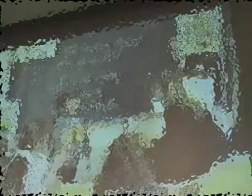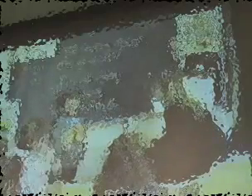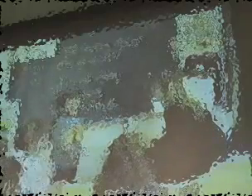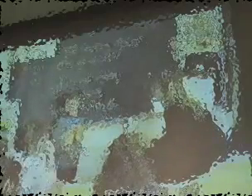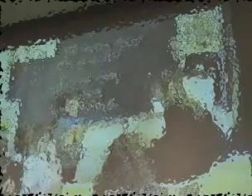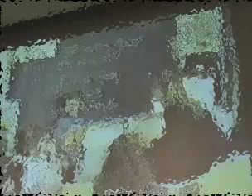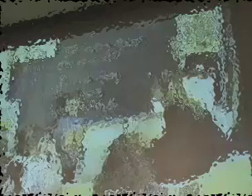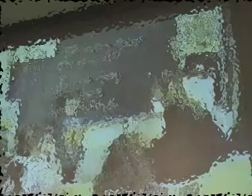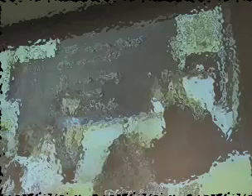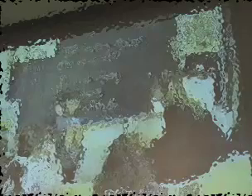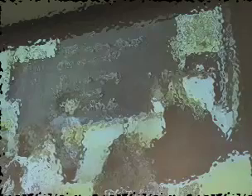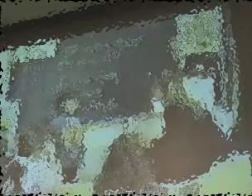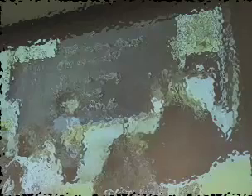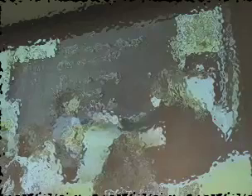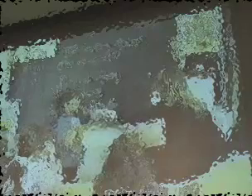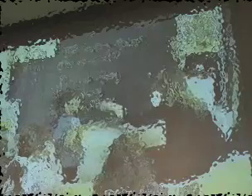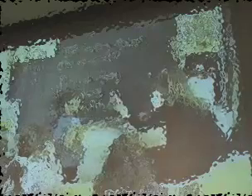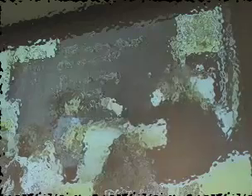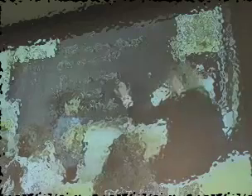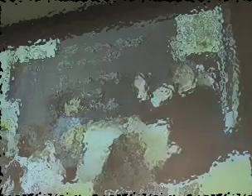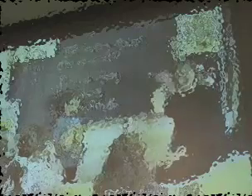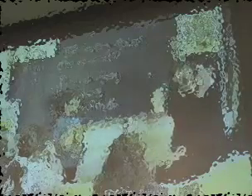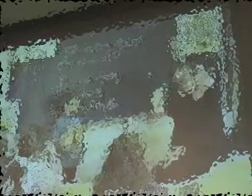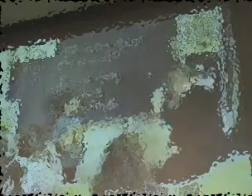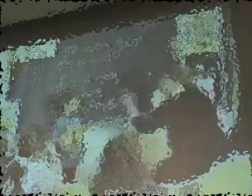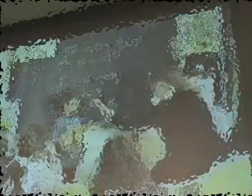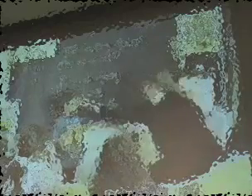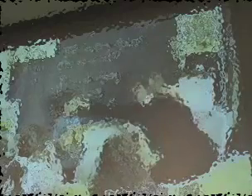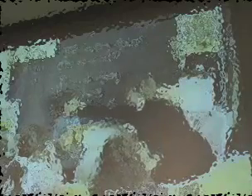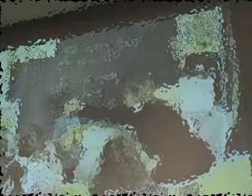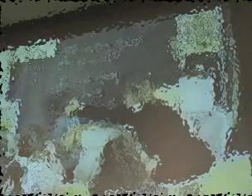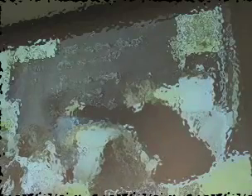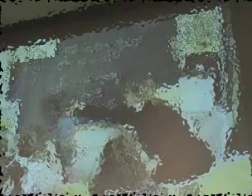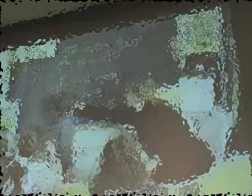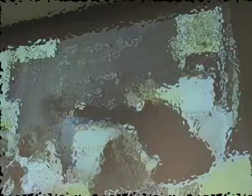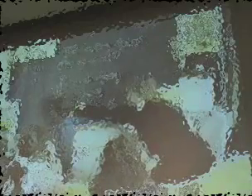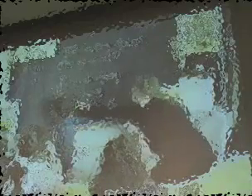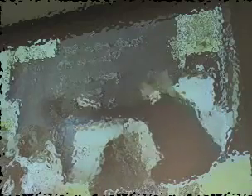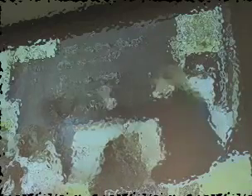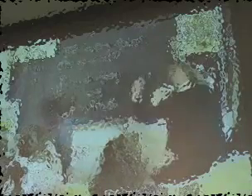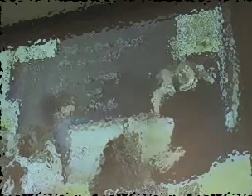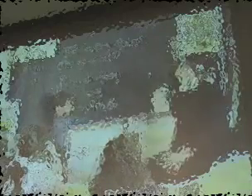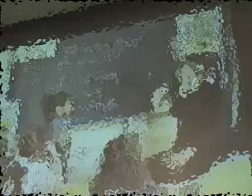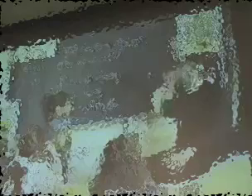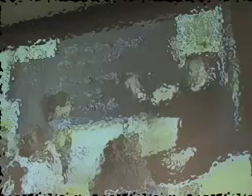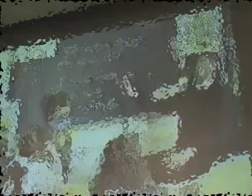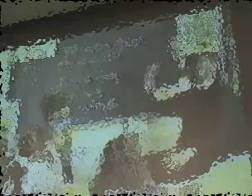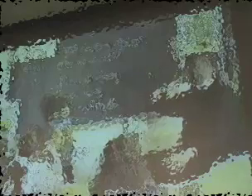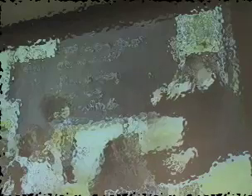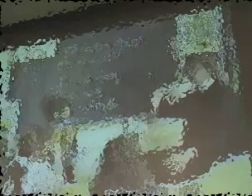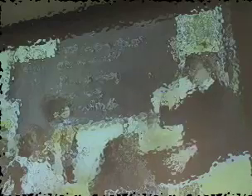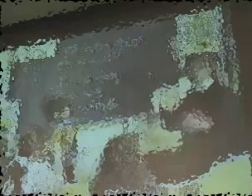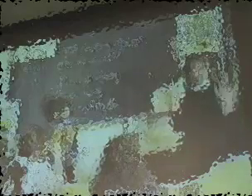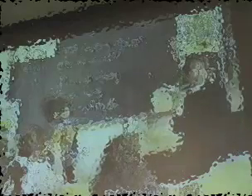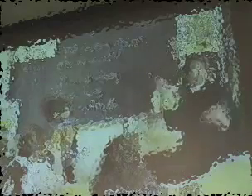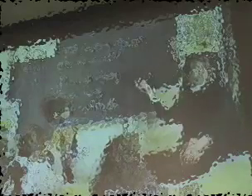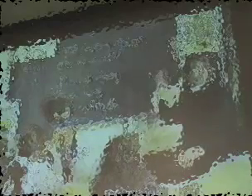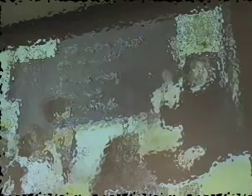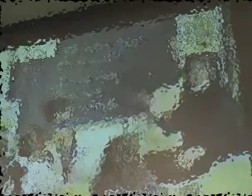raining. No, forget it. It's sunny. Yeah, you're right. I just keep talking to myself. You're right. It's sunny. Yep,